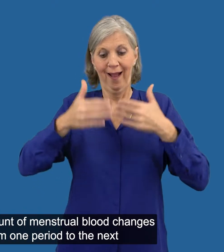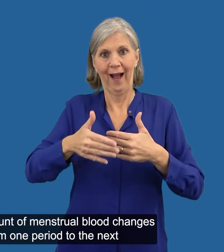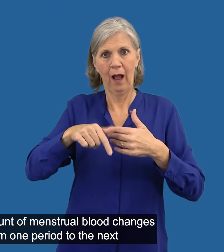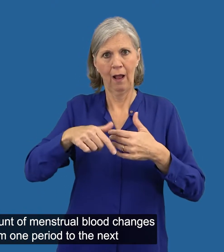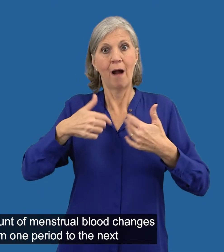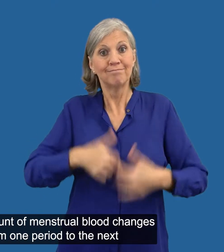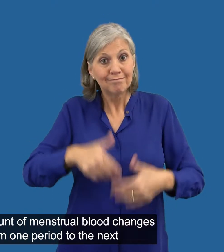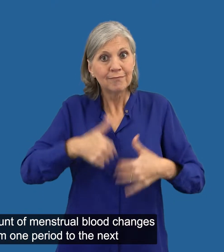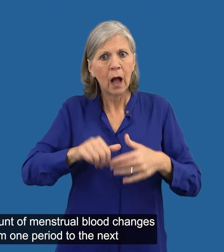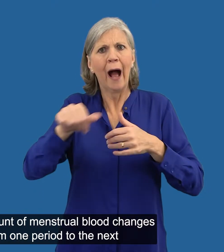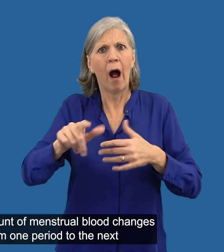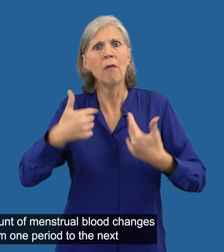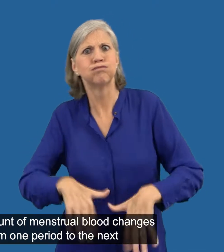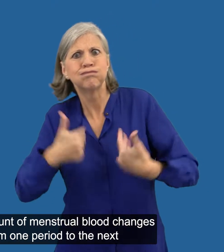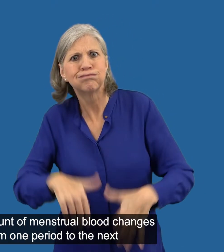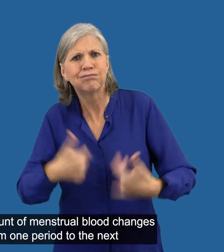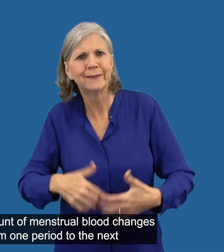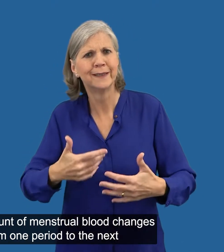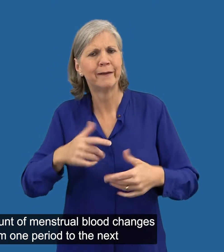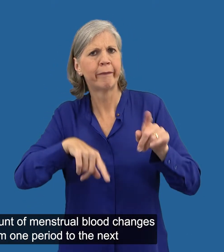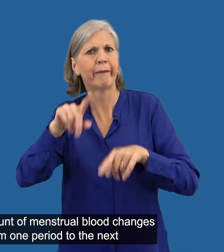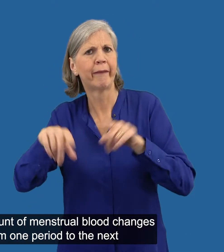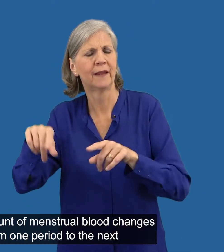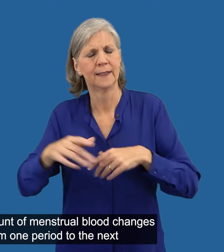The amount of menstrual blood changes from one period to the next.